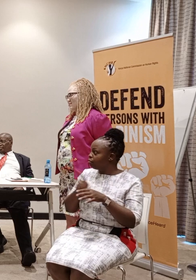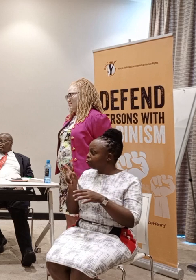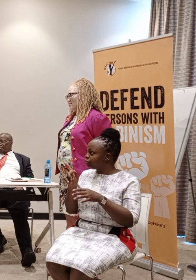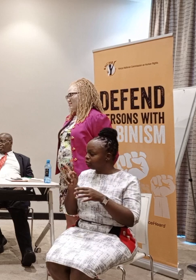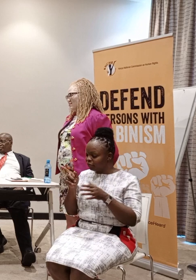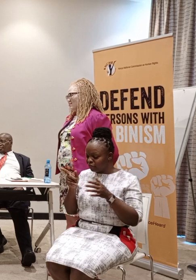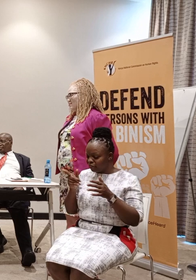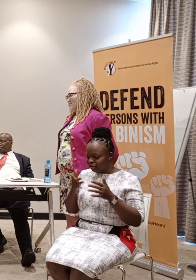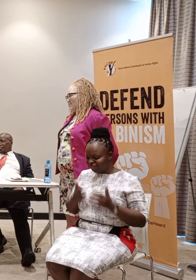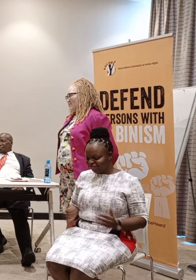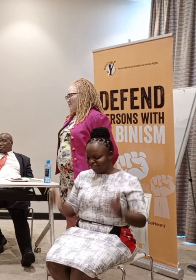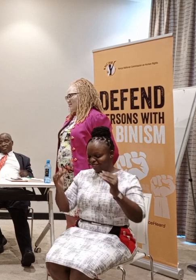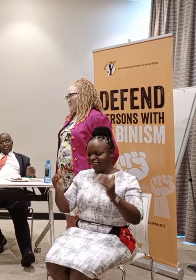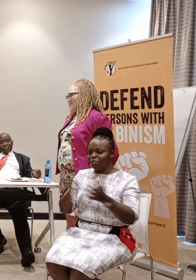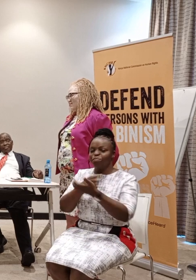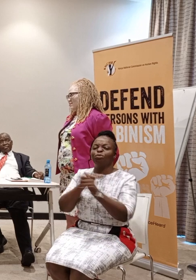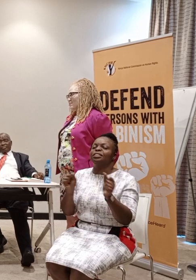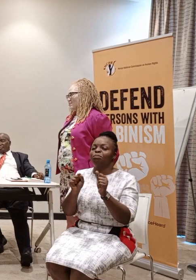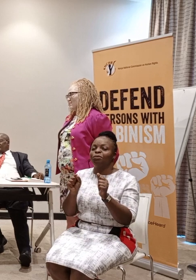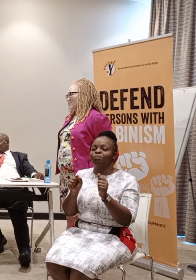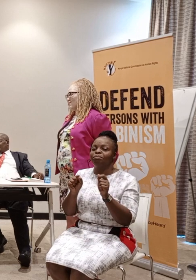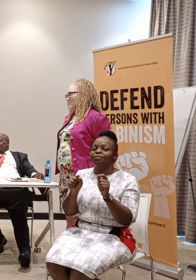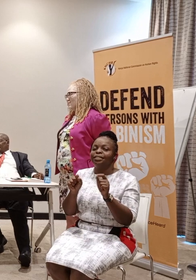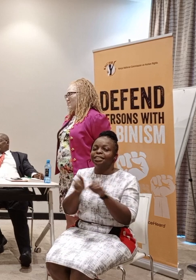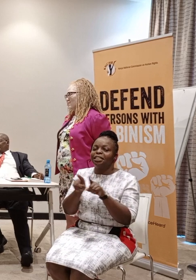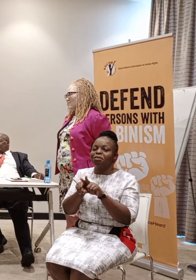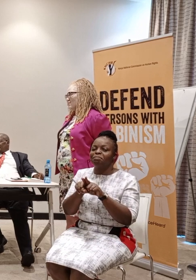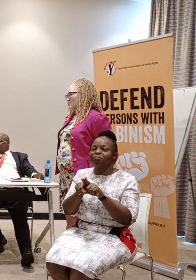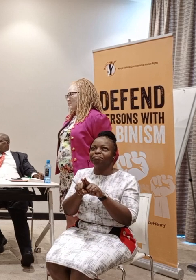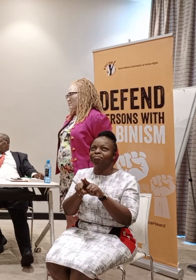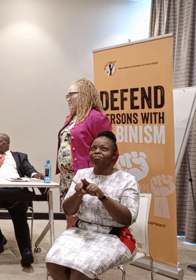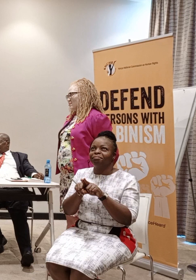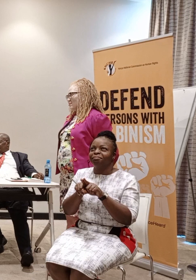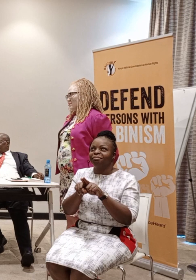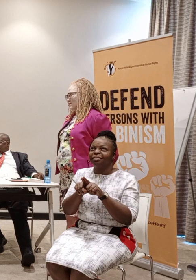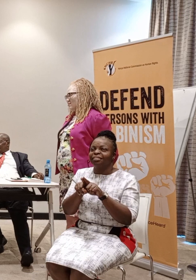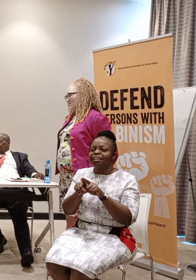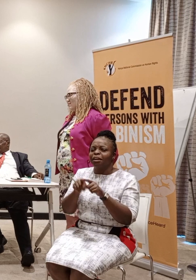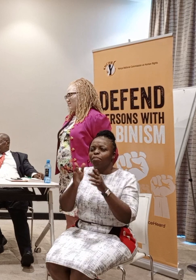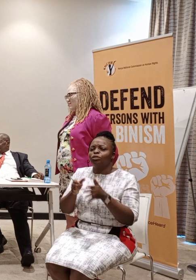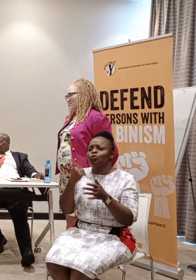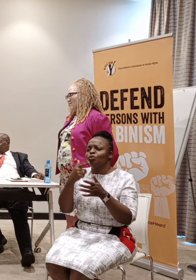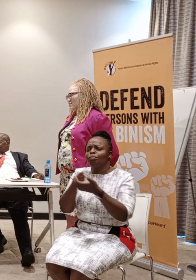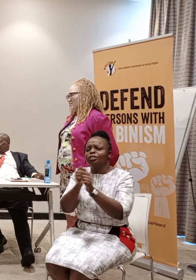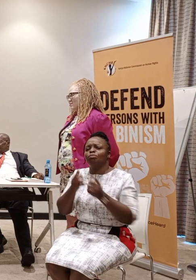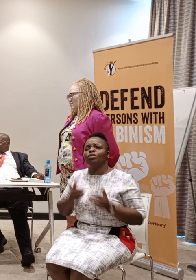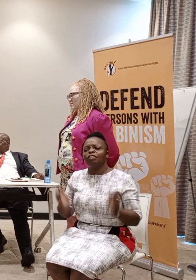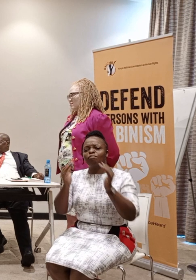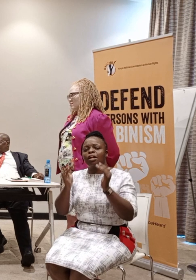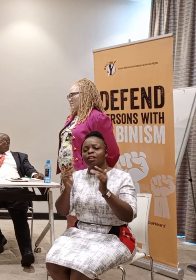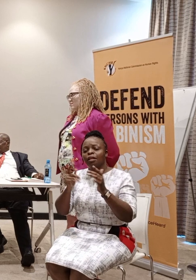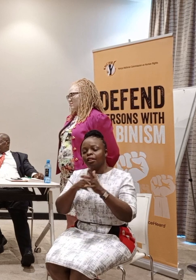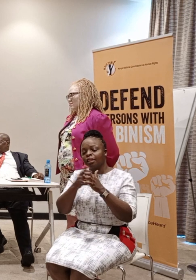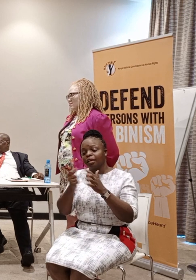ni tasa, mimi siwezi kazaa. But as God planned, the moment my wife